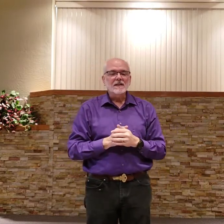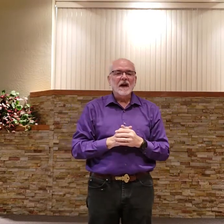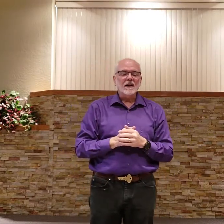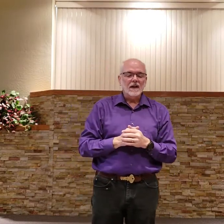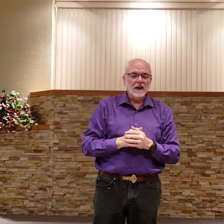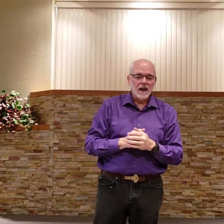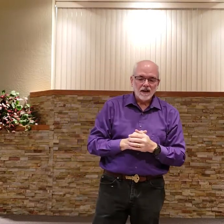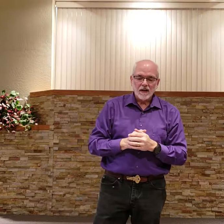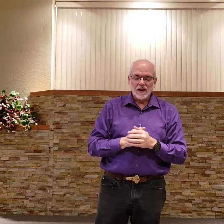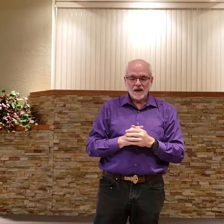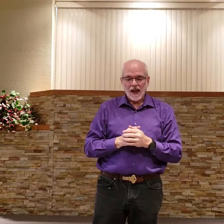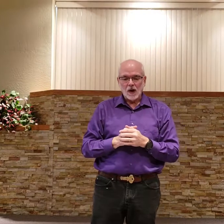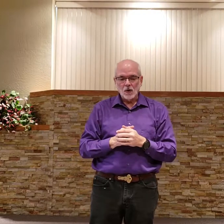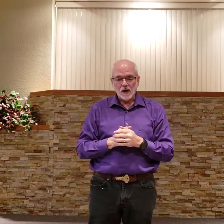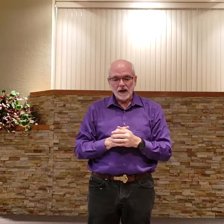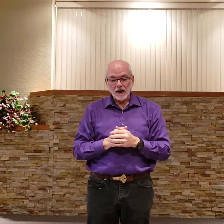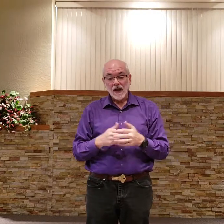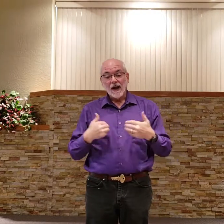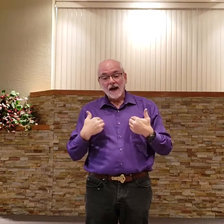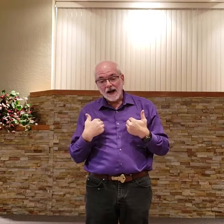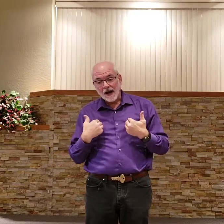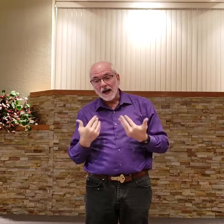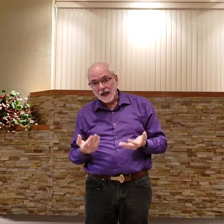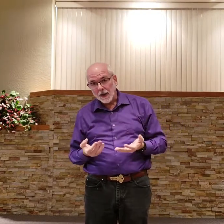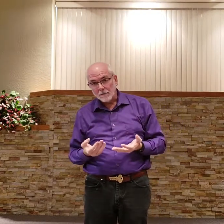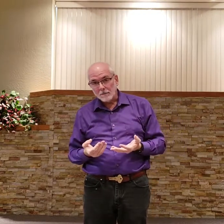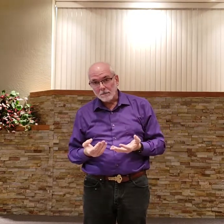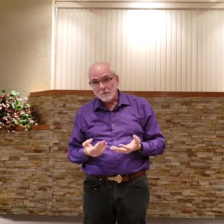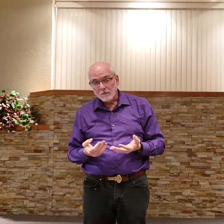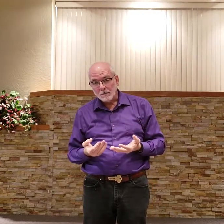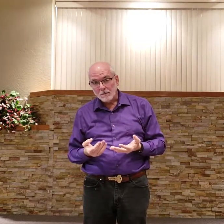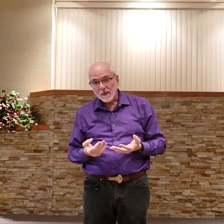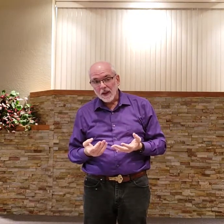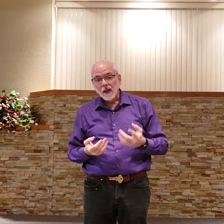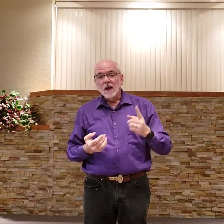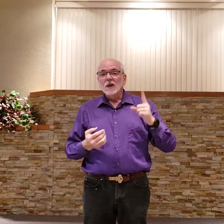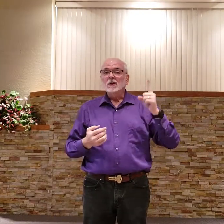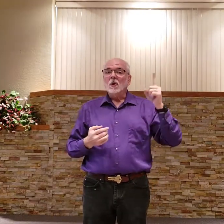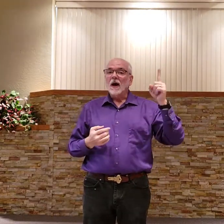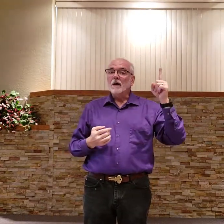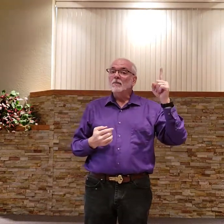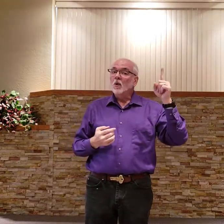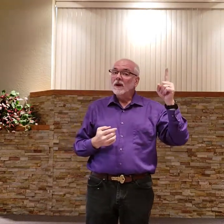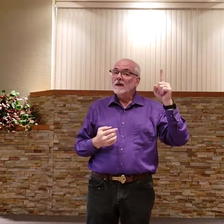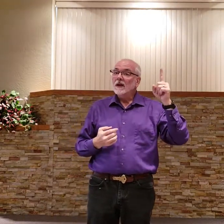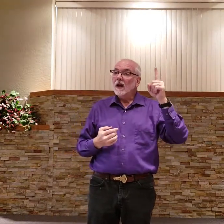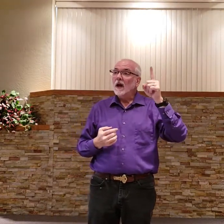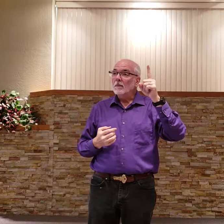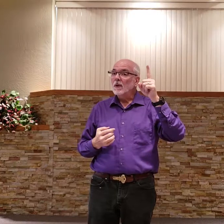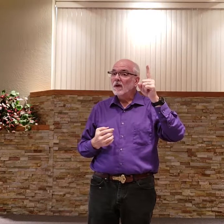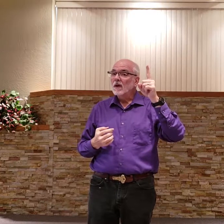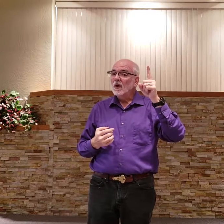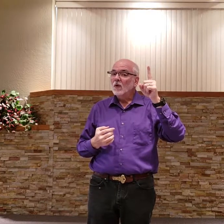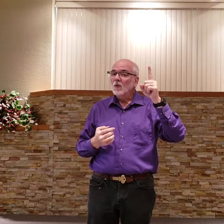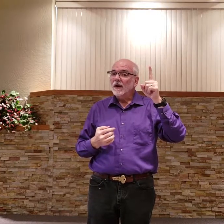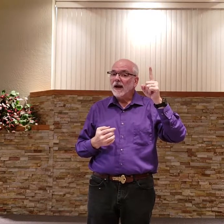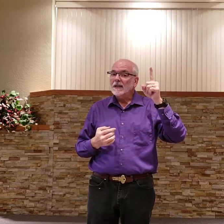not how great I am. So I'm pointing up when I